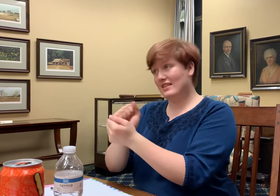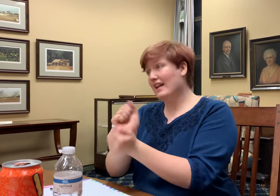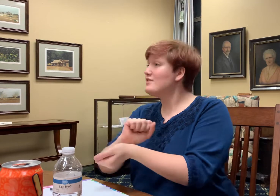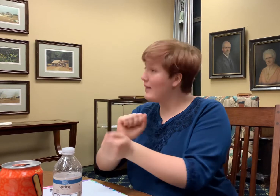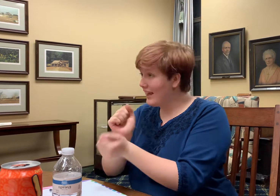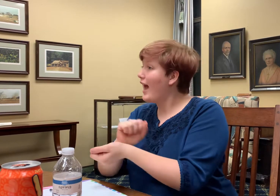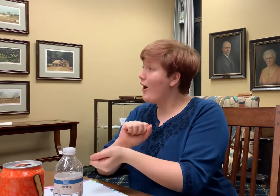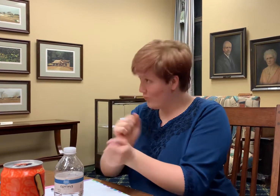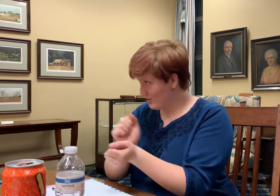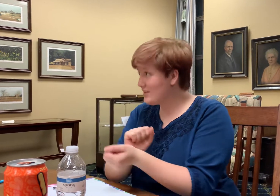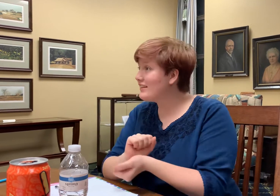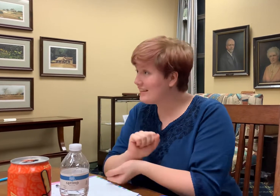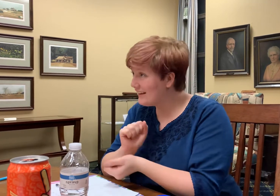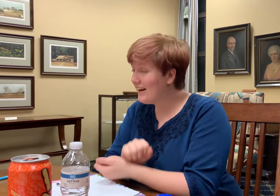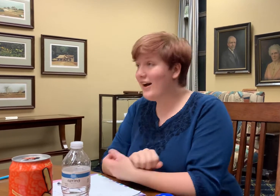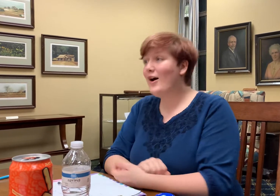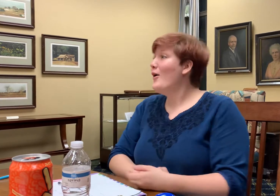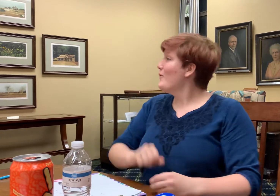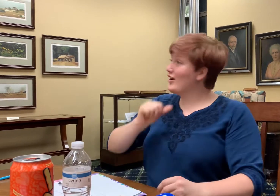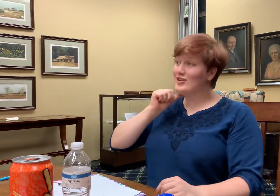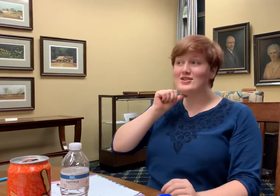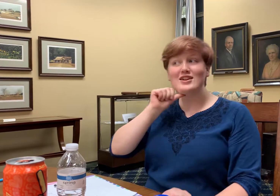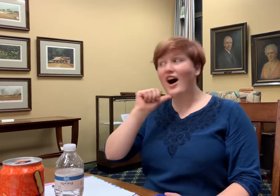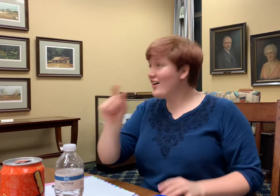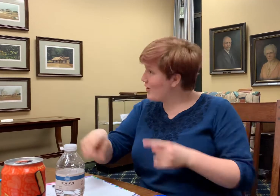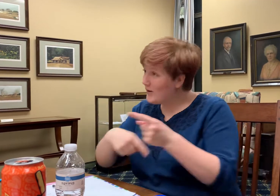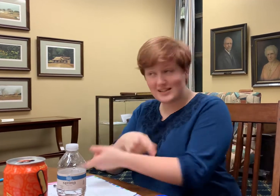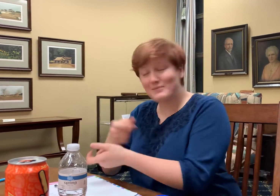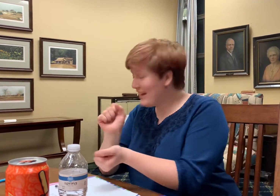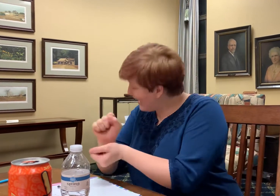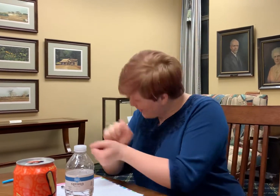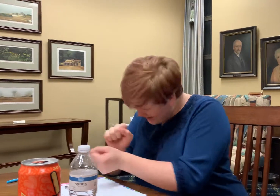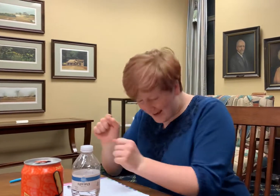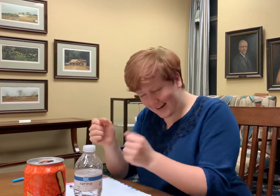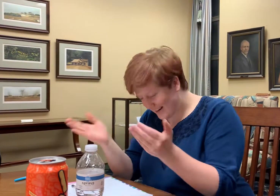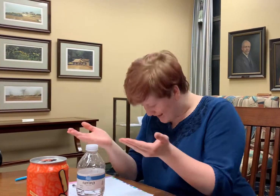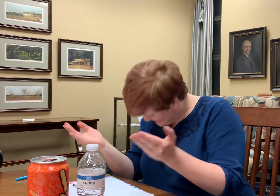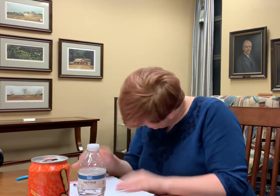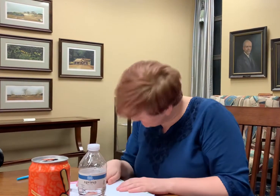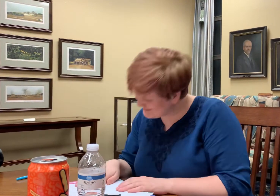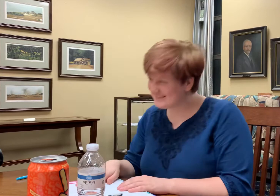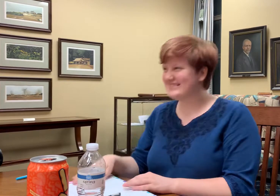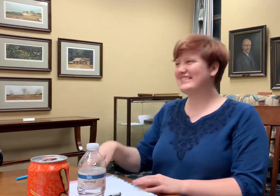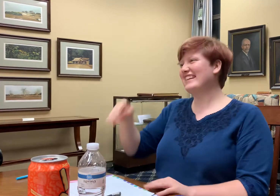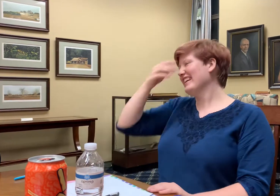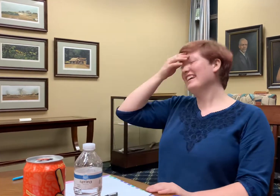is make out. We are not going to make out here.